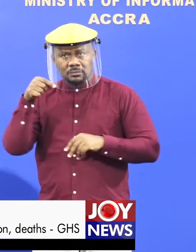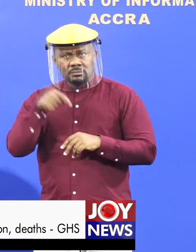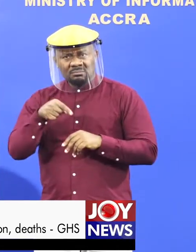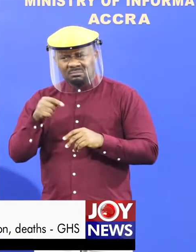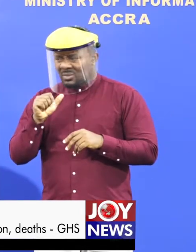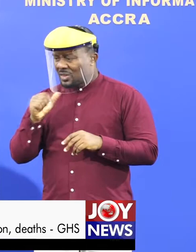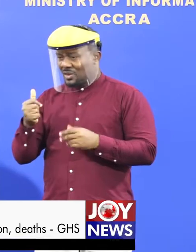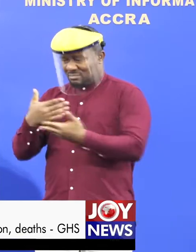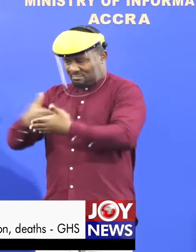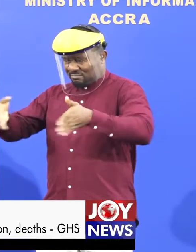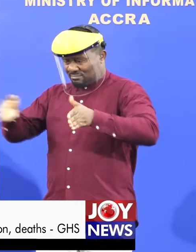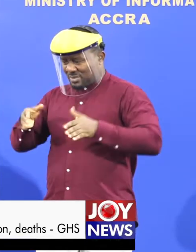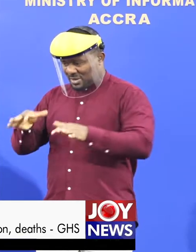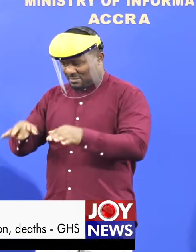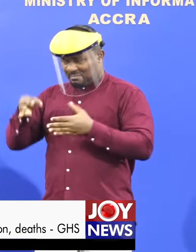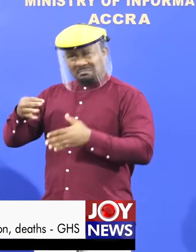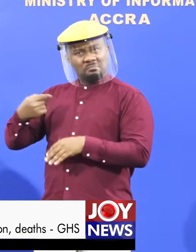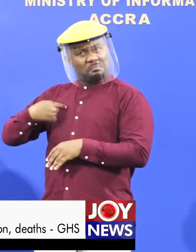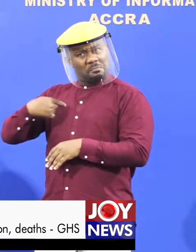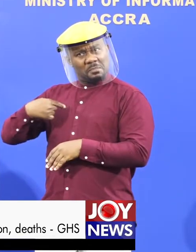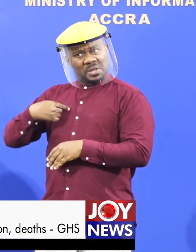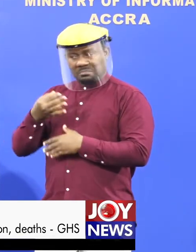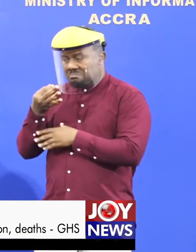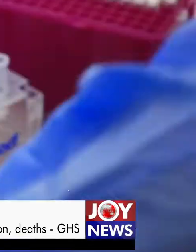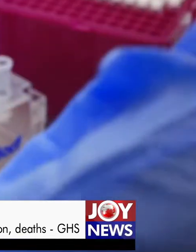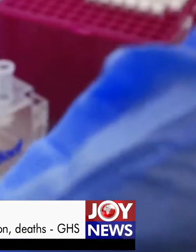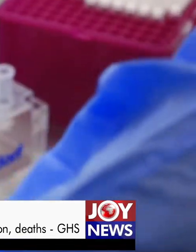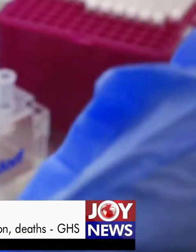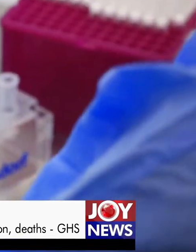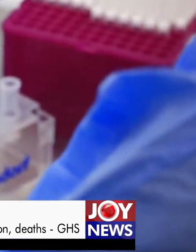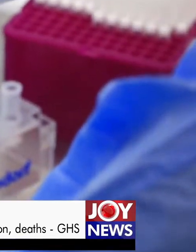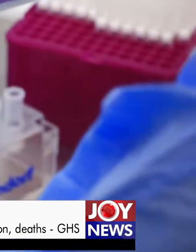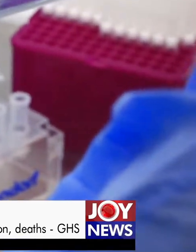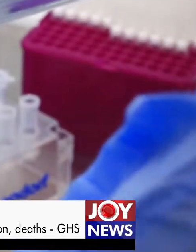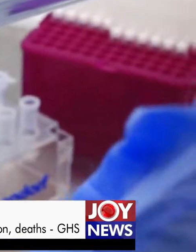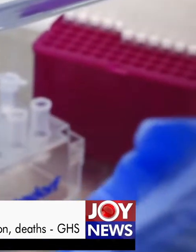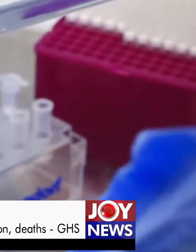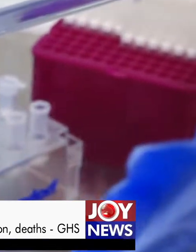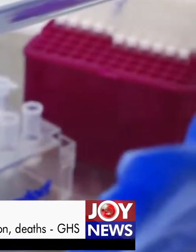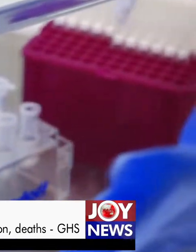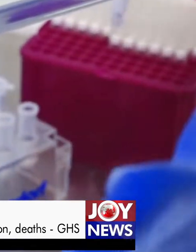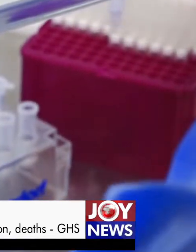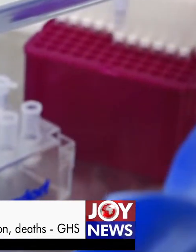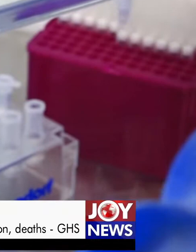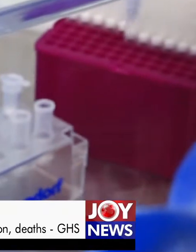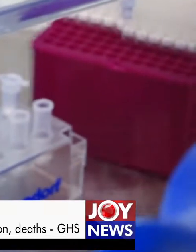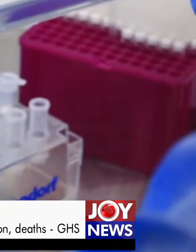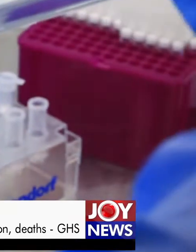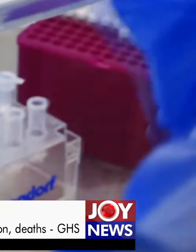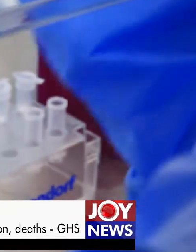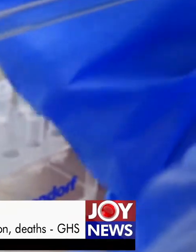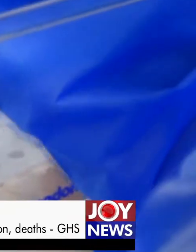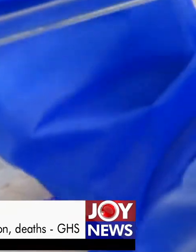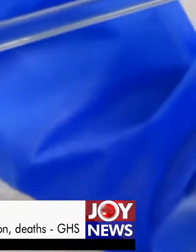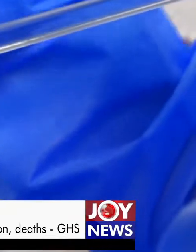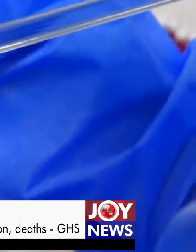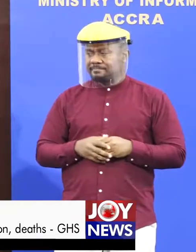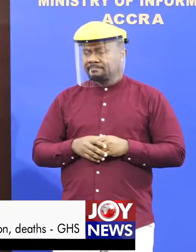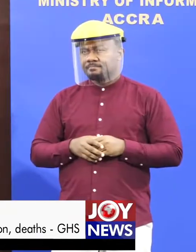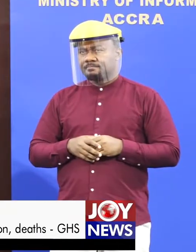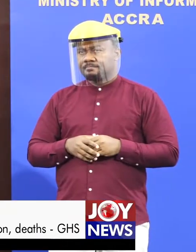box and you can use yourself, what other people are using at home. Now, with the other test kits, you drop